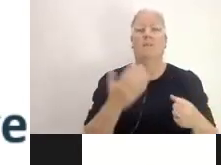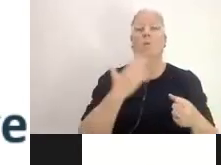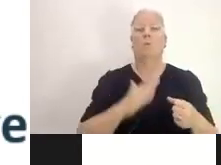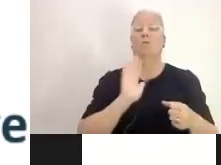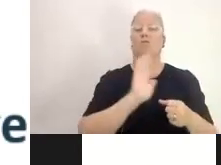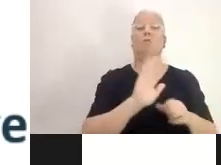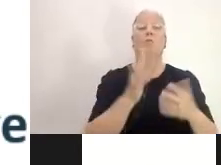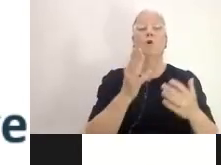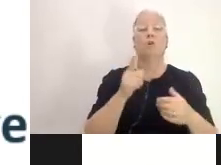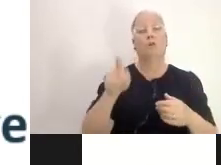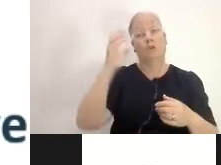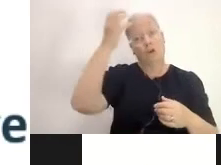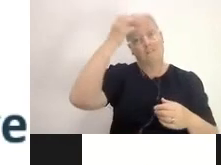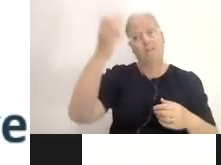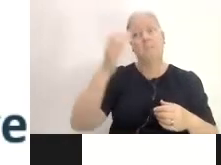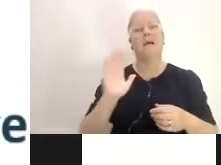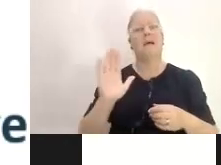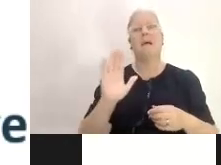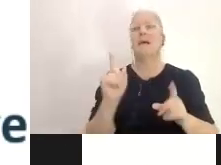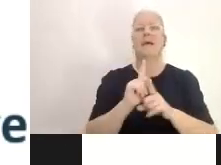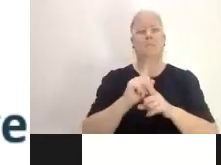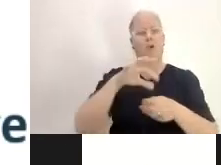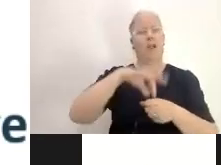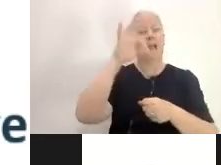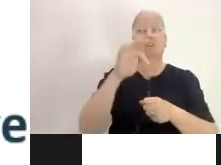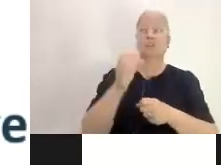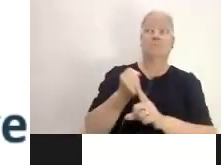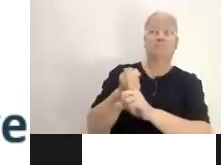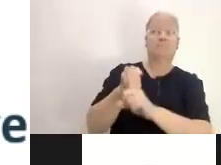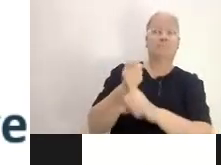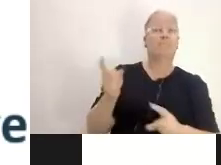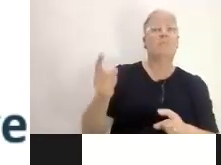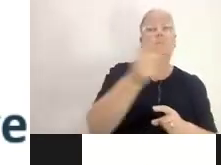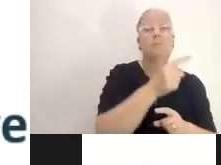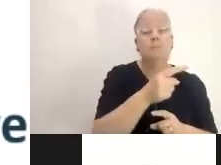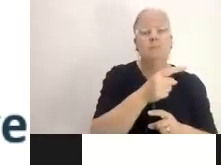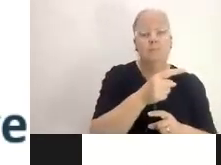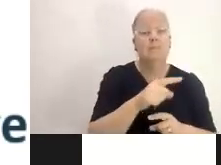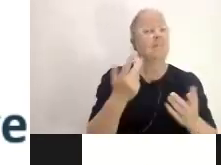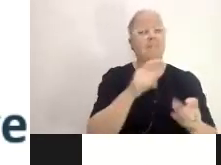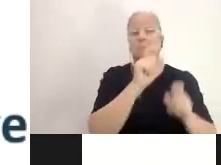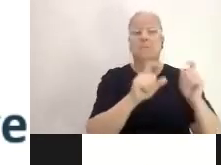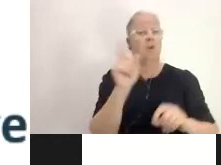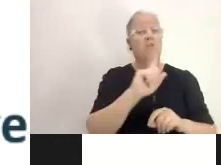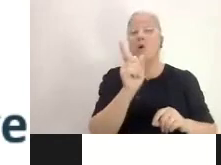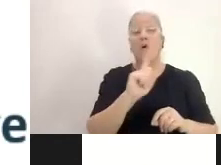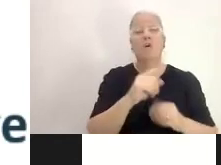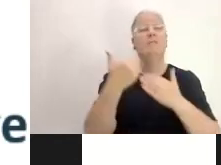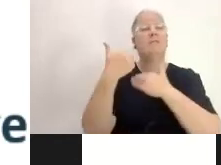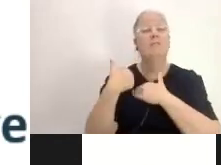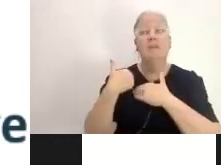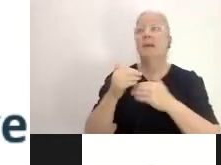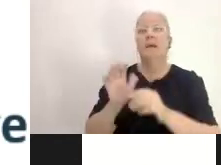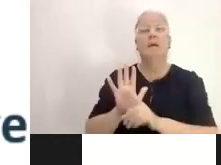country. Without the political attention from people, the head of the governments and the political leaders